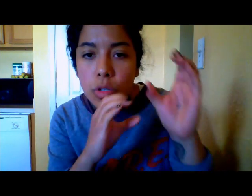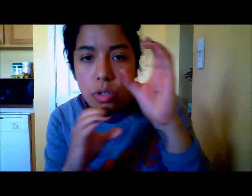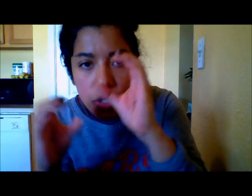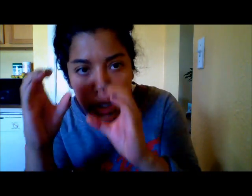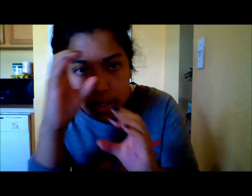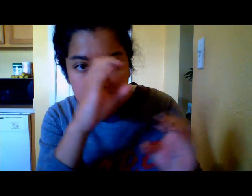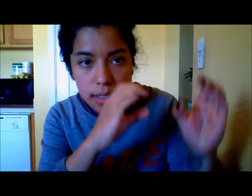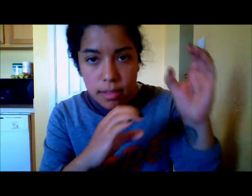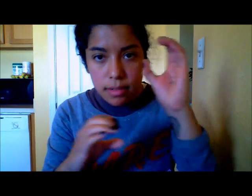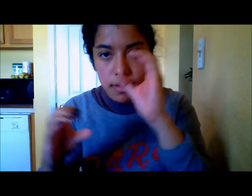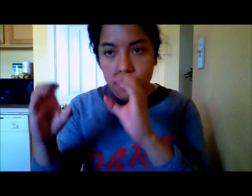Search.